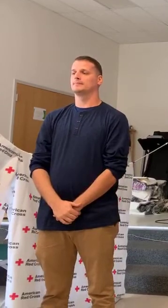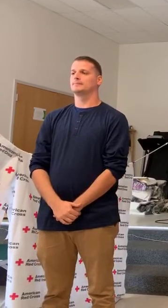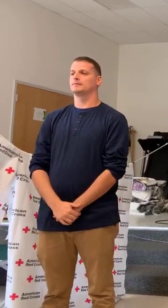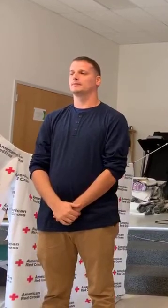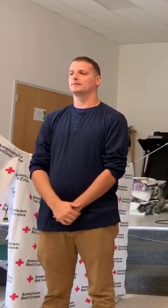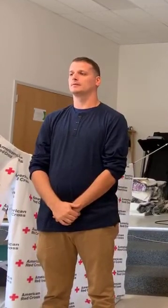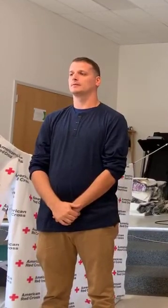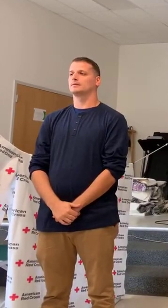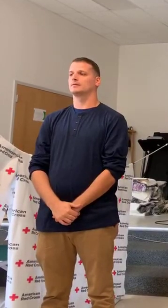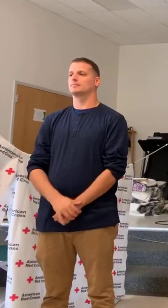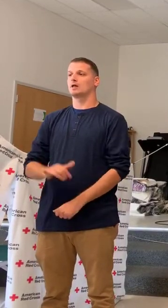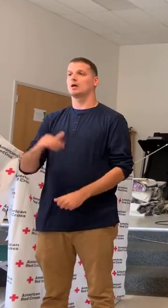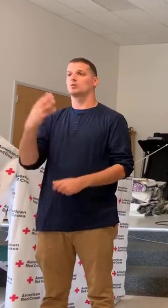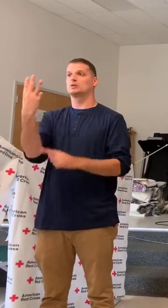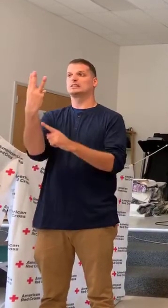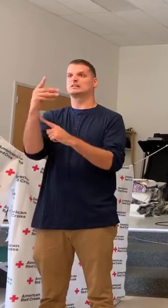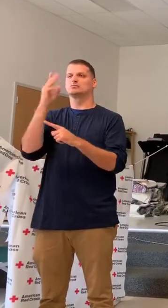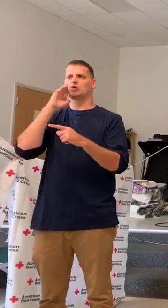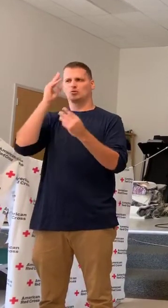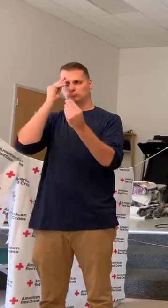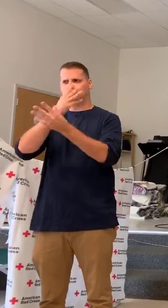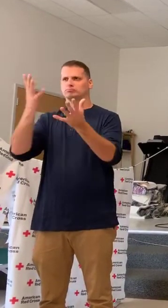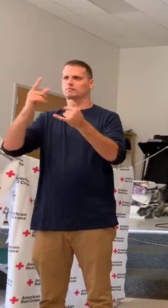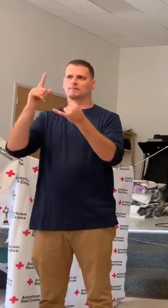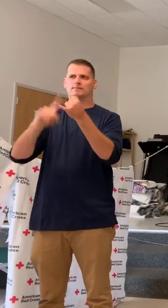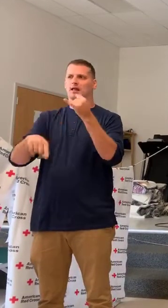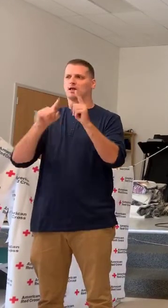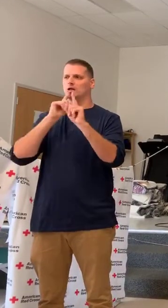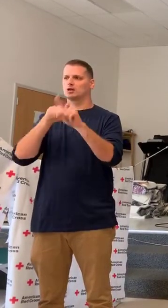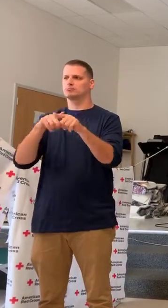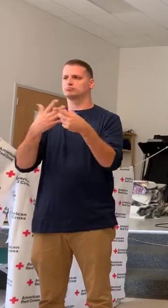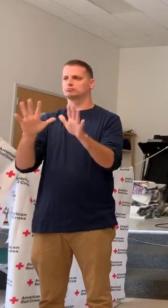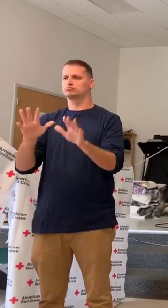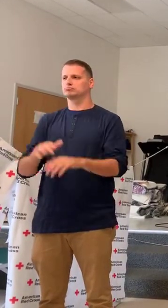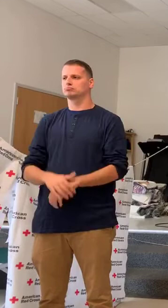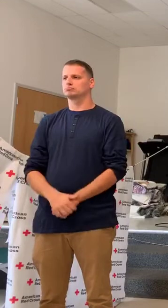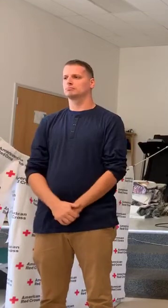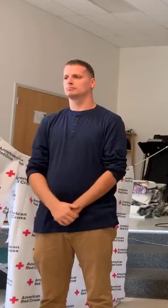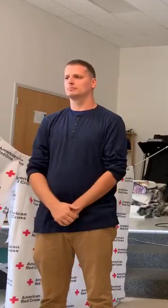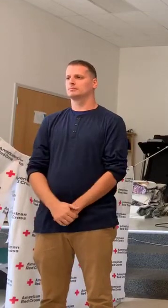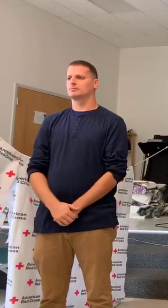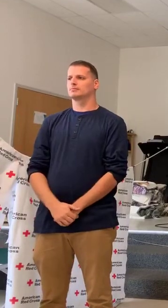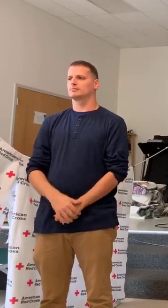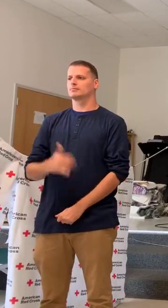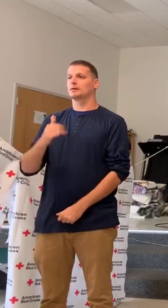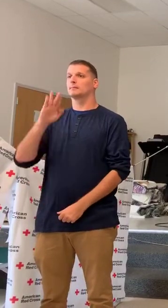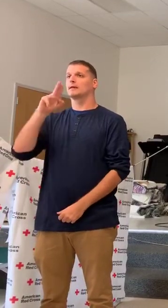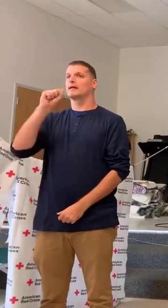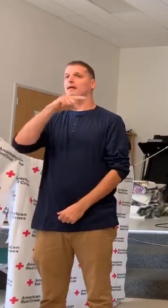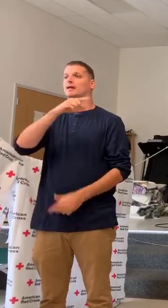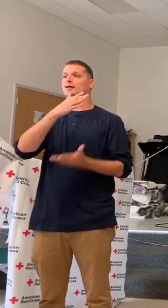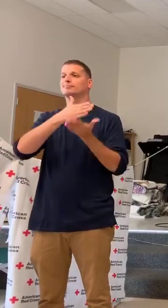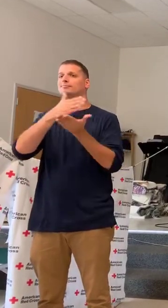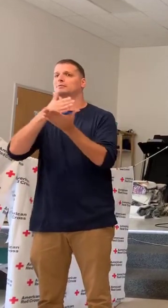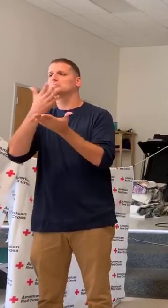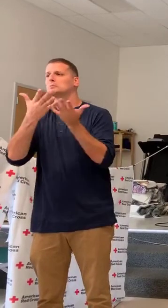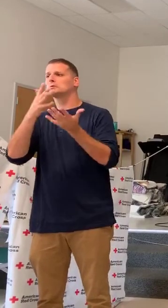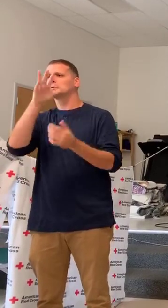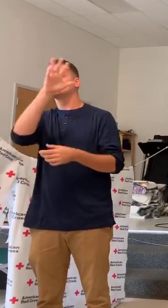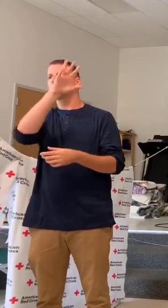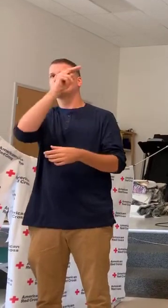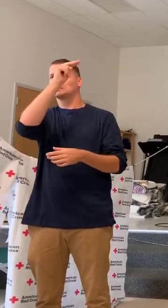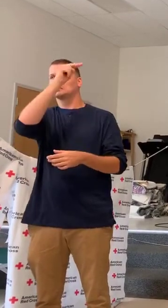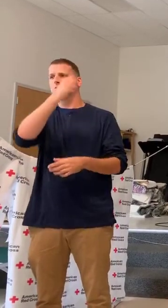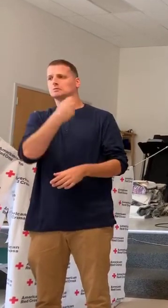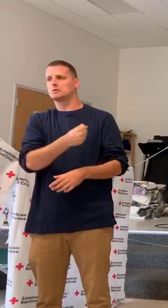But and I don't have the stop, so I won't give you bad information. But the plan is to have a stop north and a stop south, not within the fire